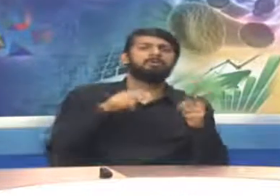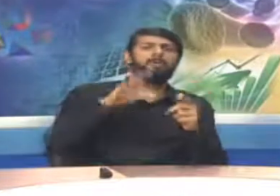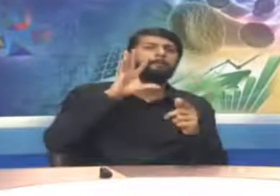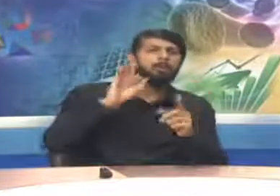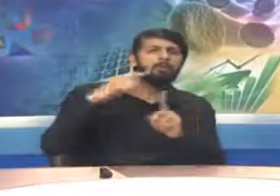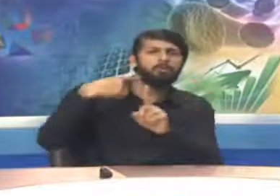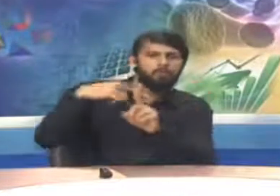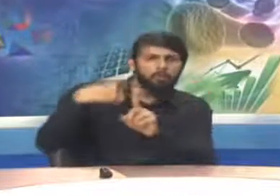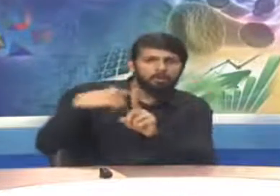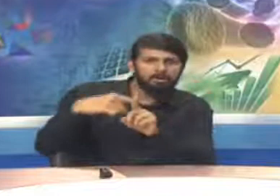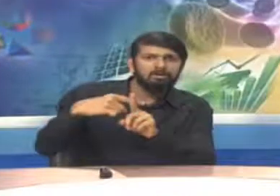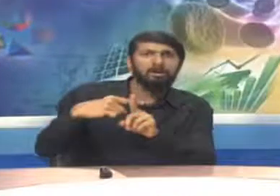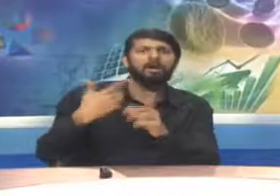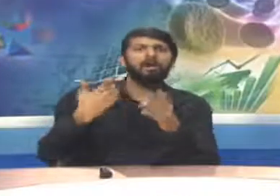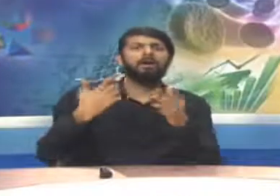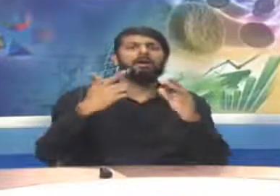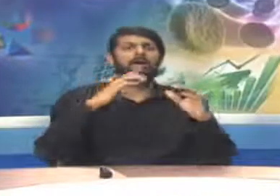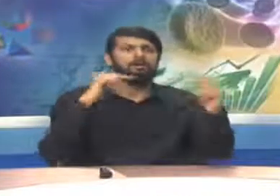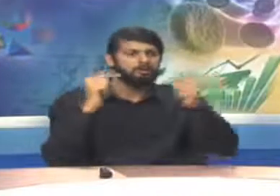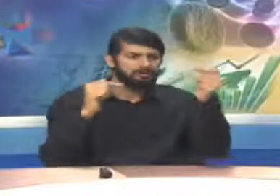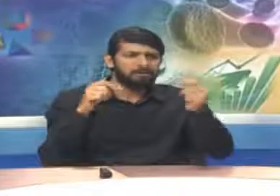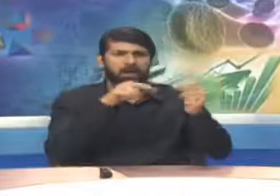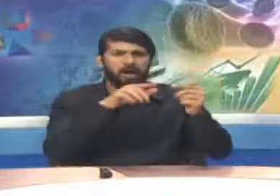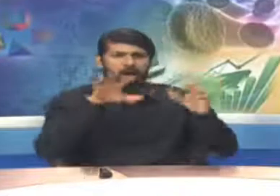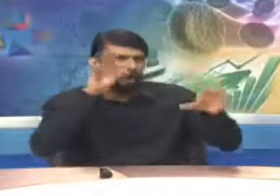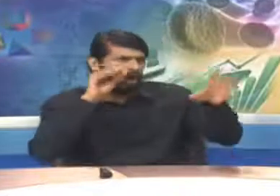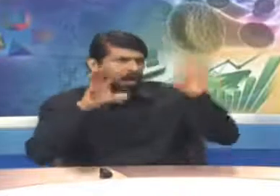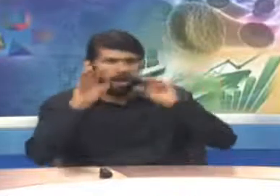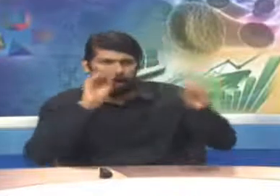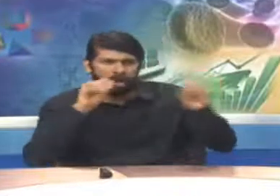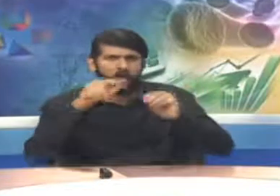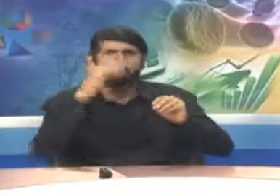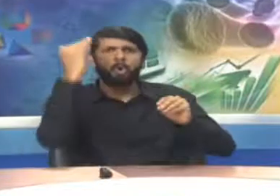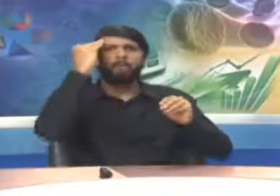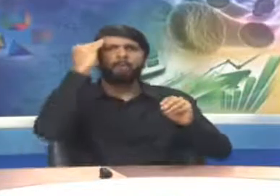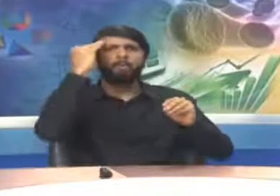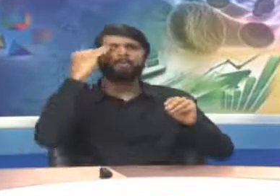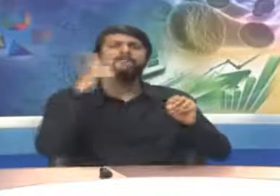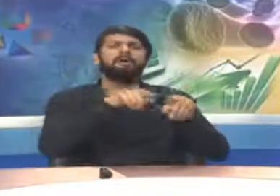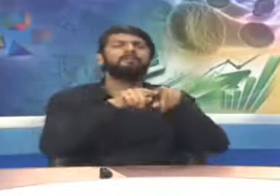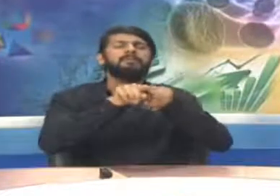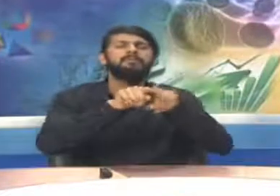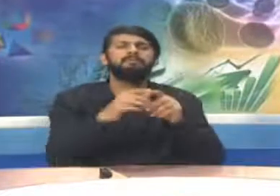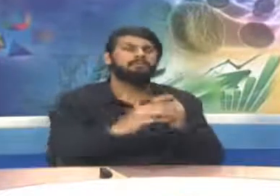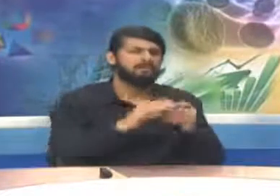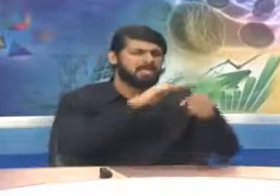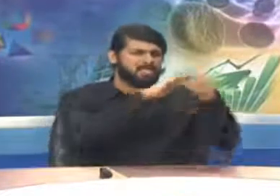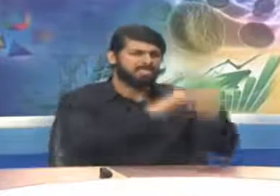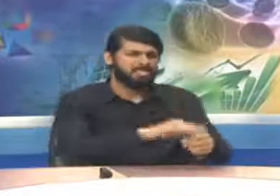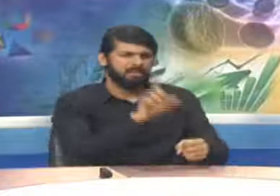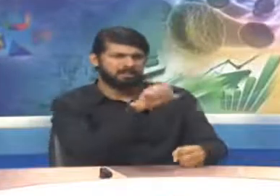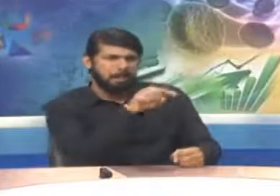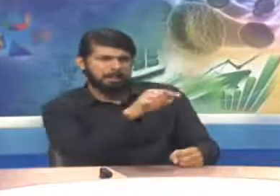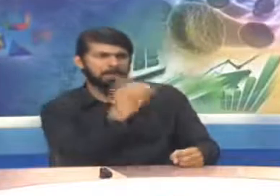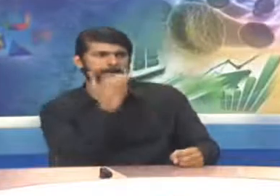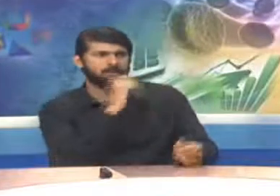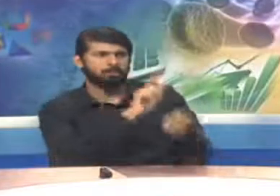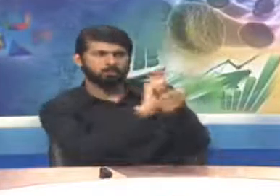oppressive and exploitative one is to oversimply